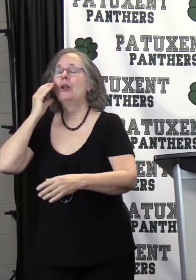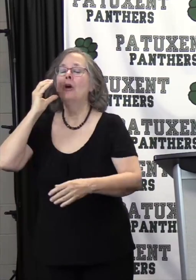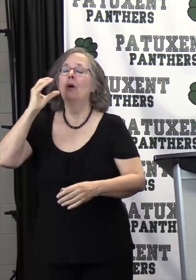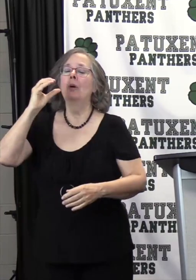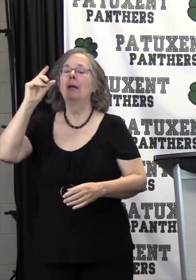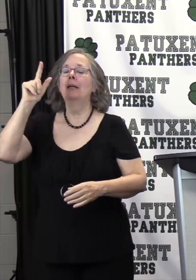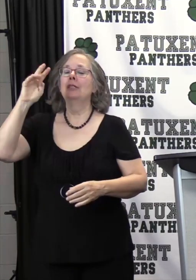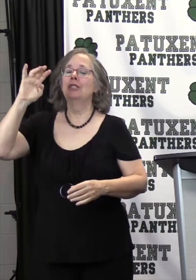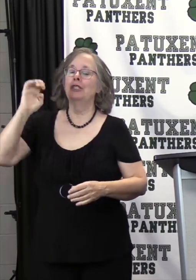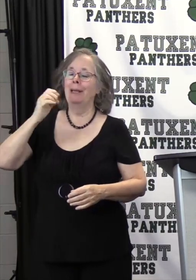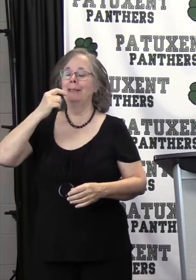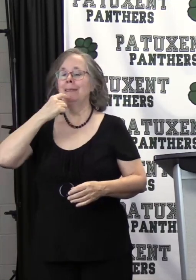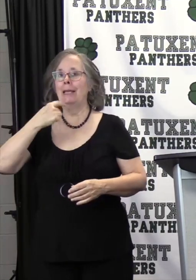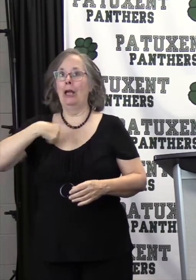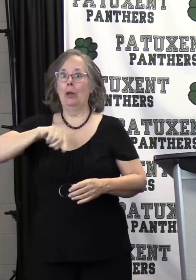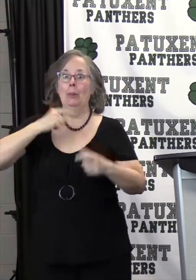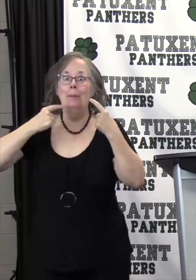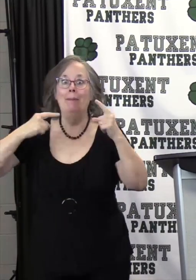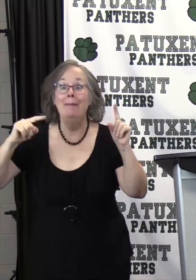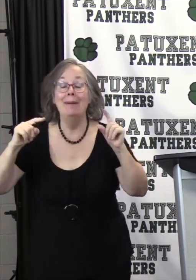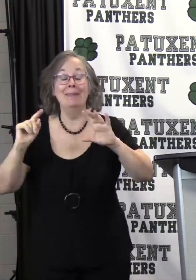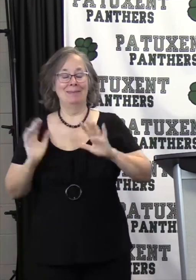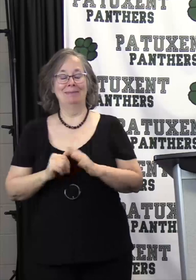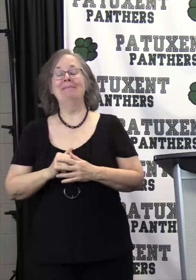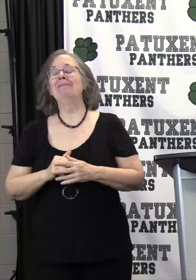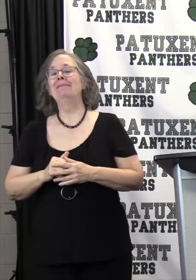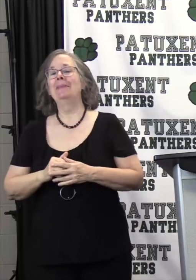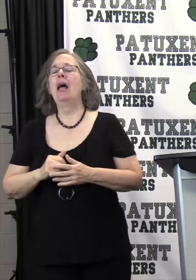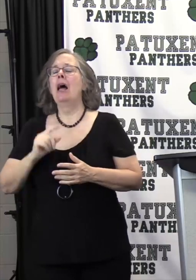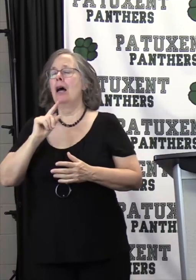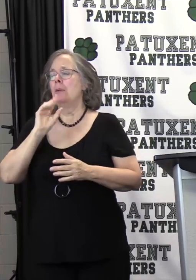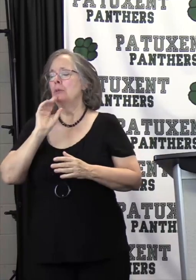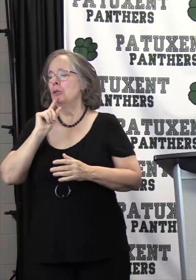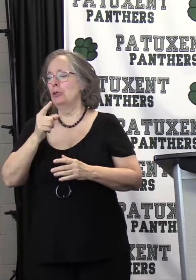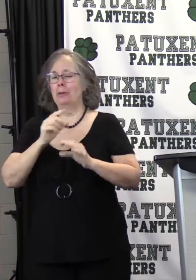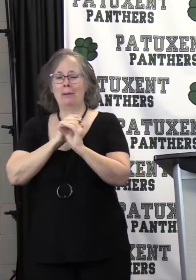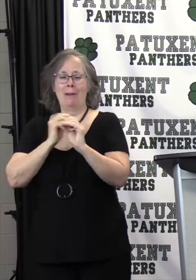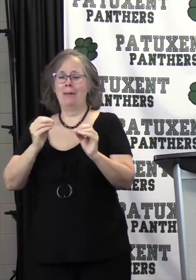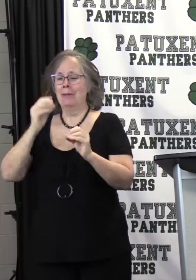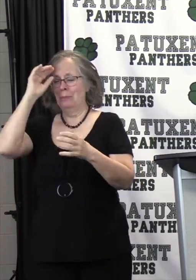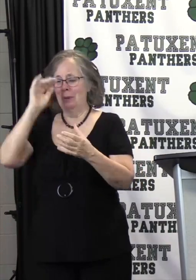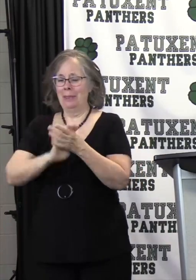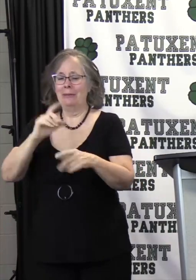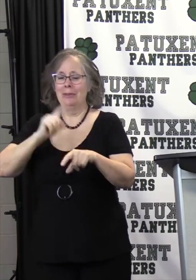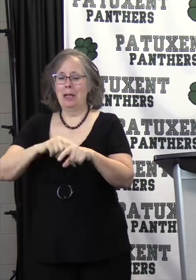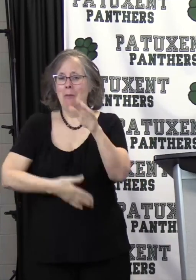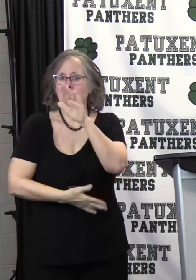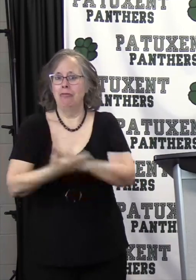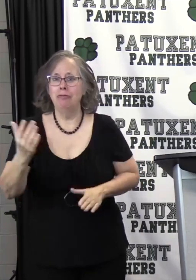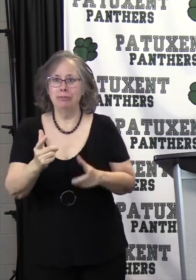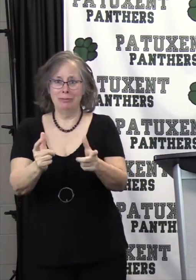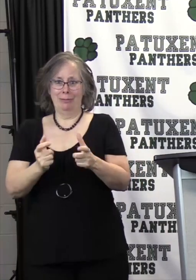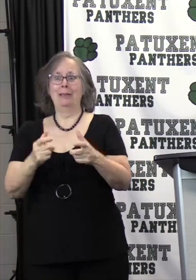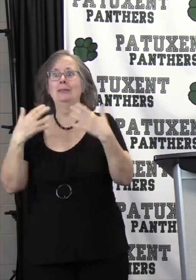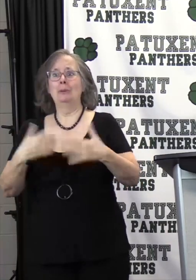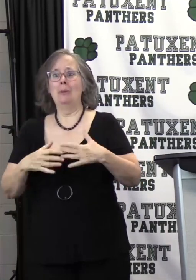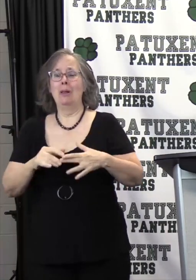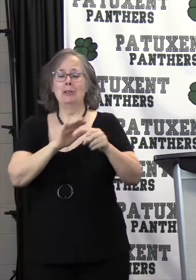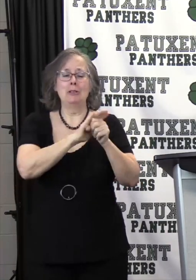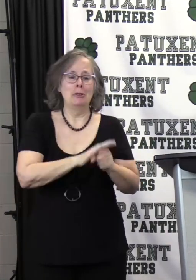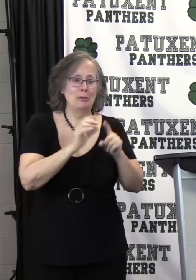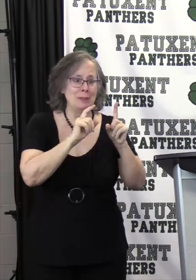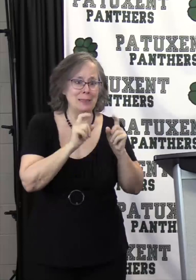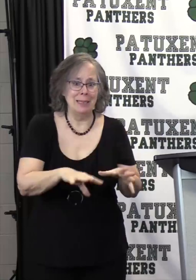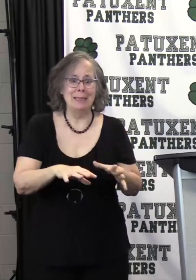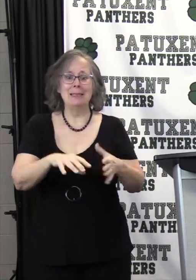although it's cliche to say, we made it. I'm sure none of us believe that time would fly by so fast. All the stressful